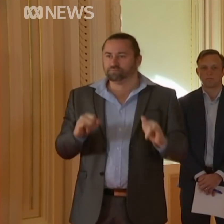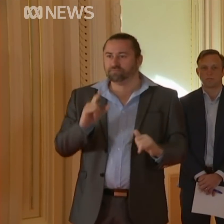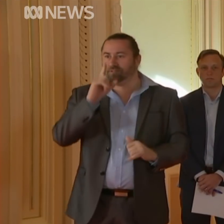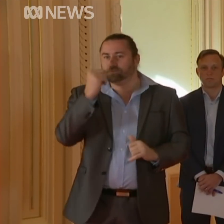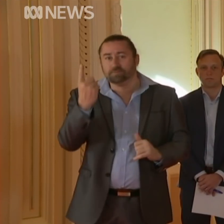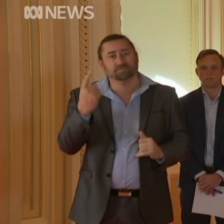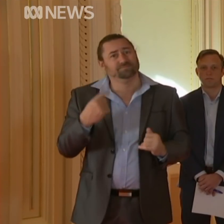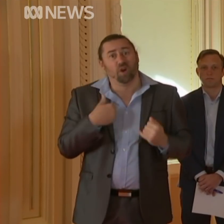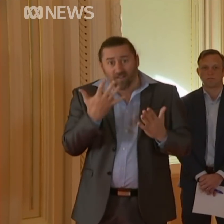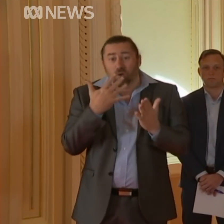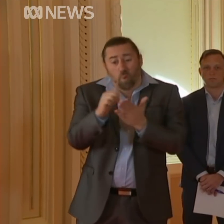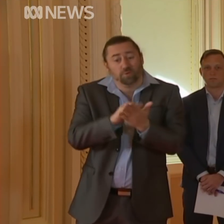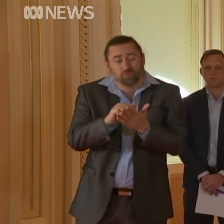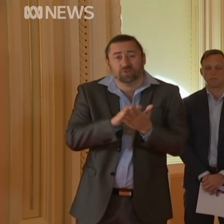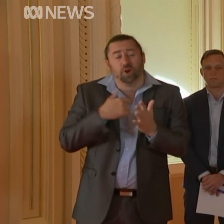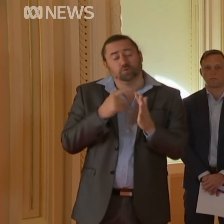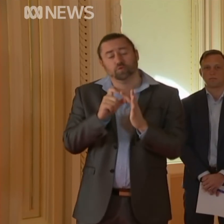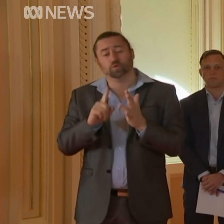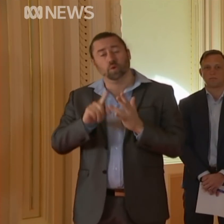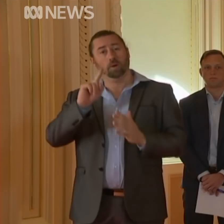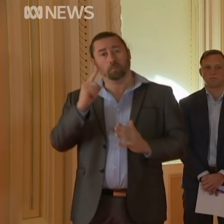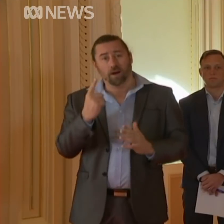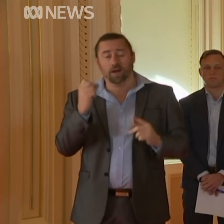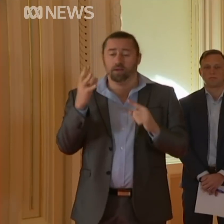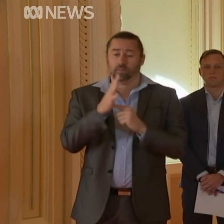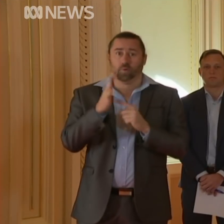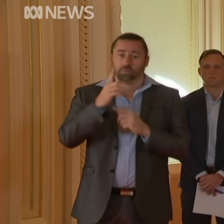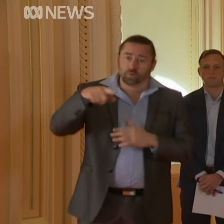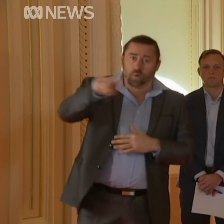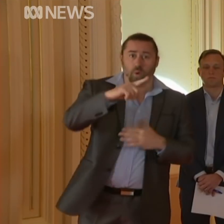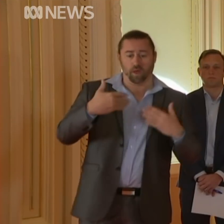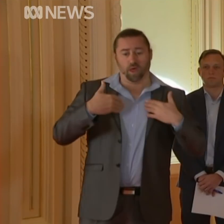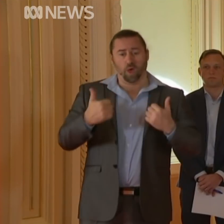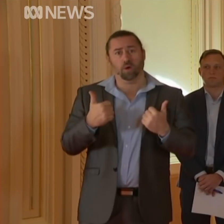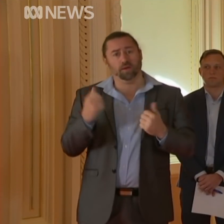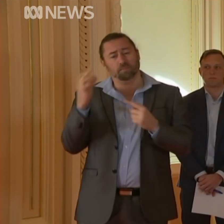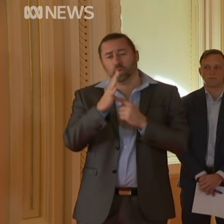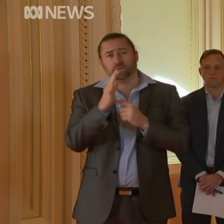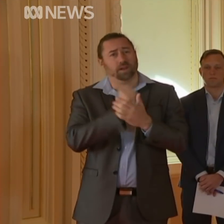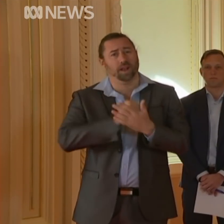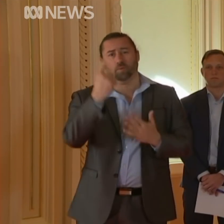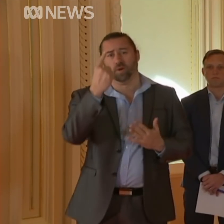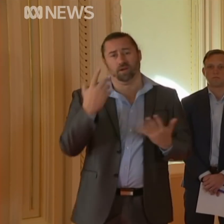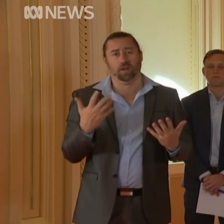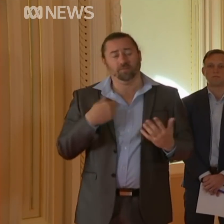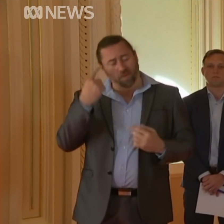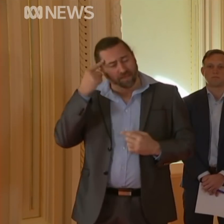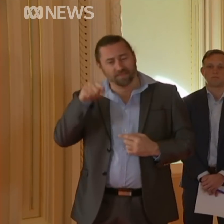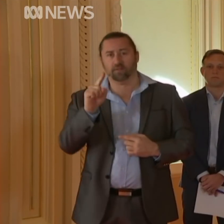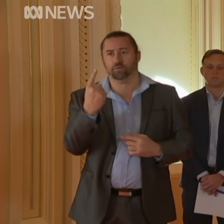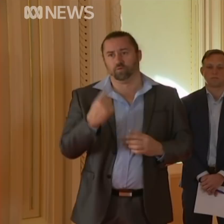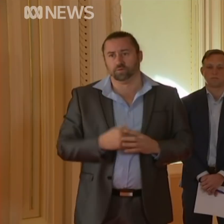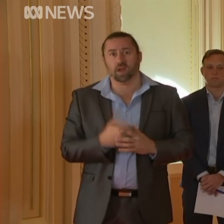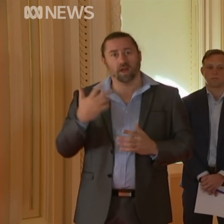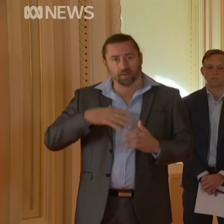we have to put public health, community health, your health first and foremost, and that is exactly what we did by taking that